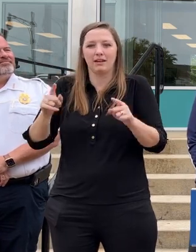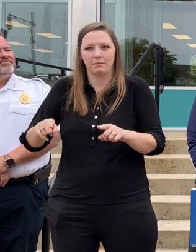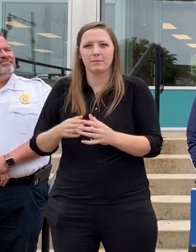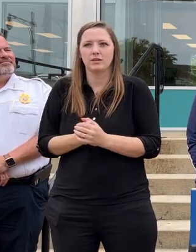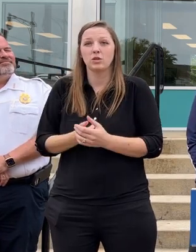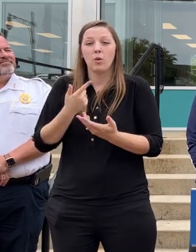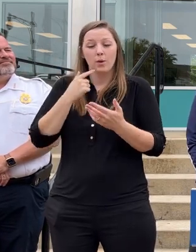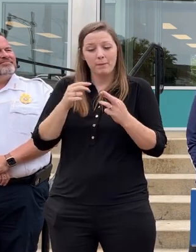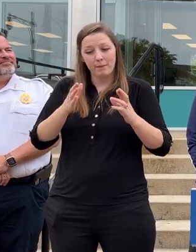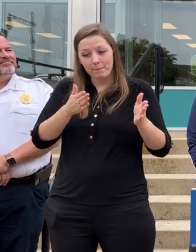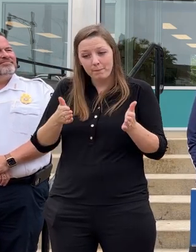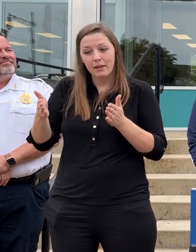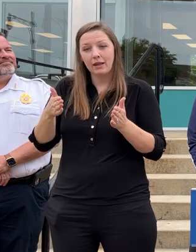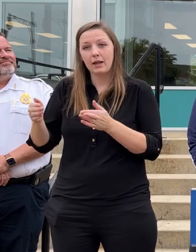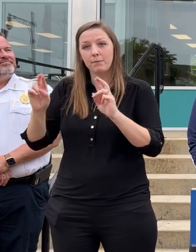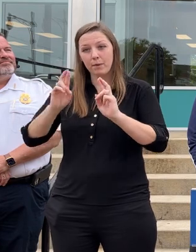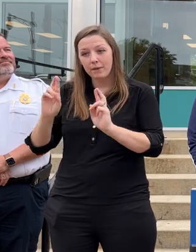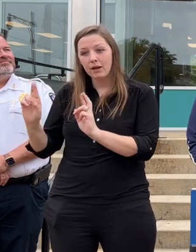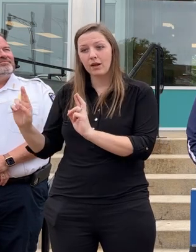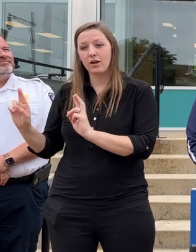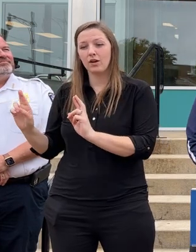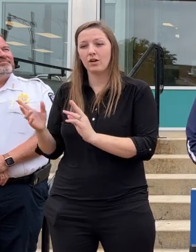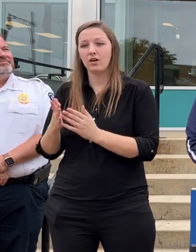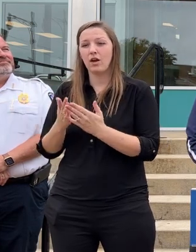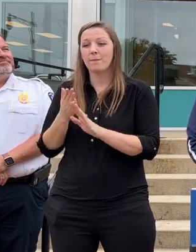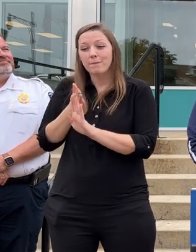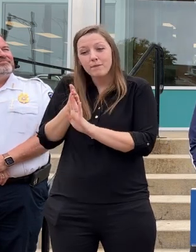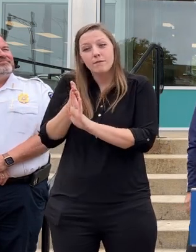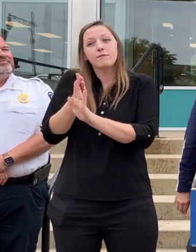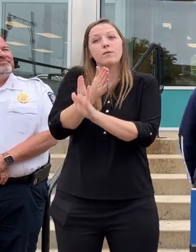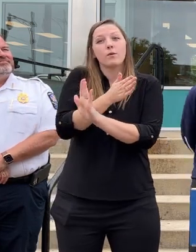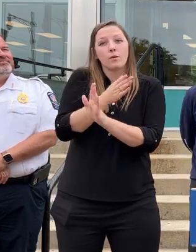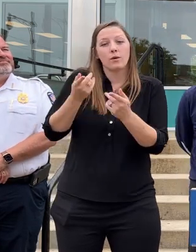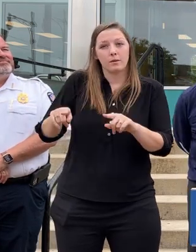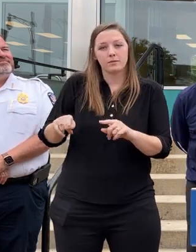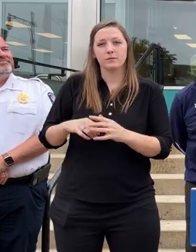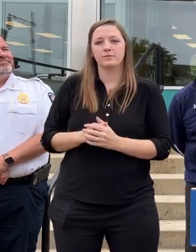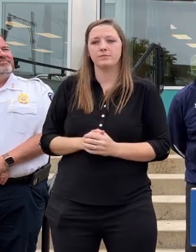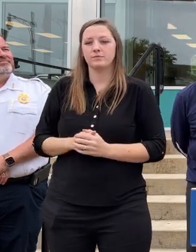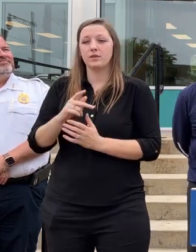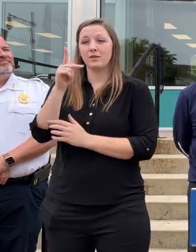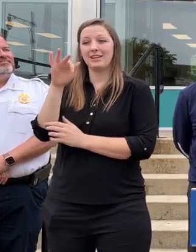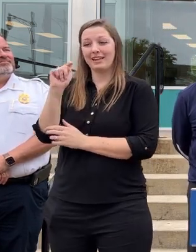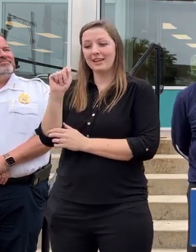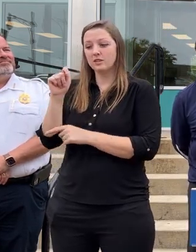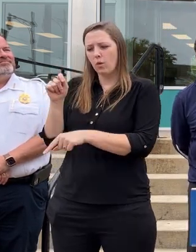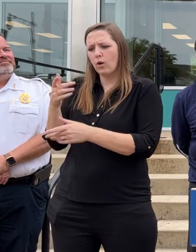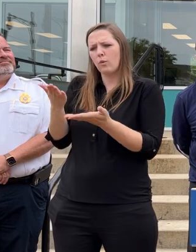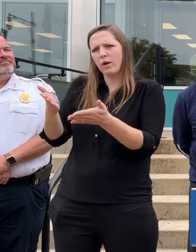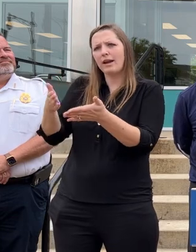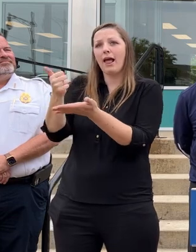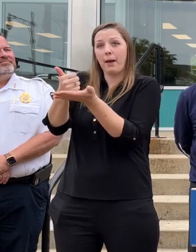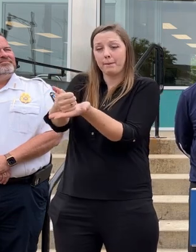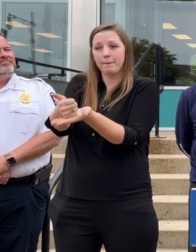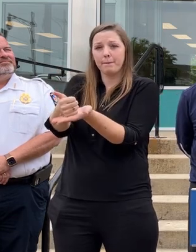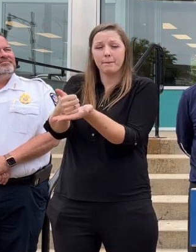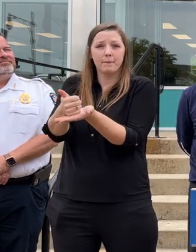all about that in advance preparedness. And so the kits are our one way of helping us